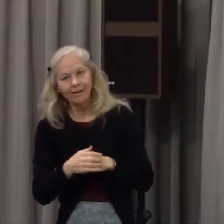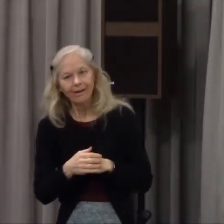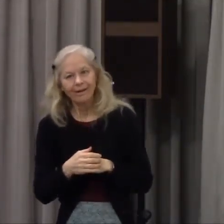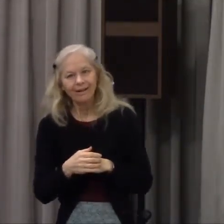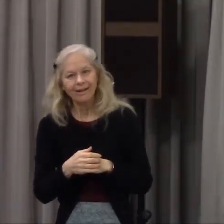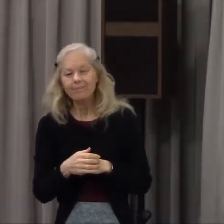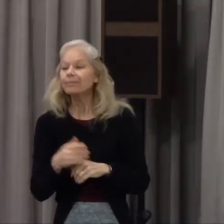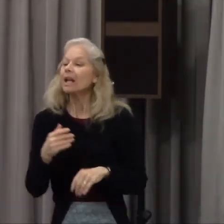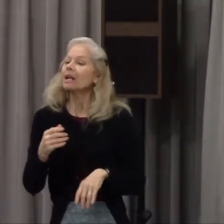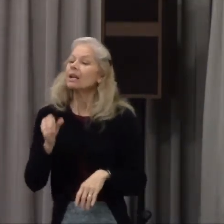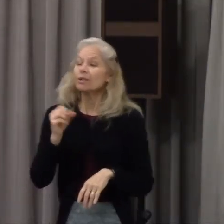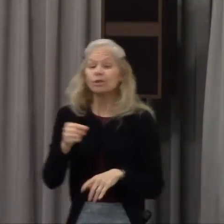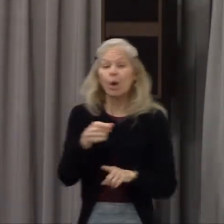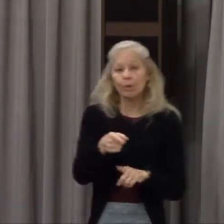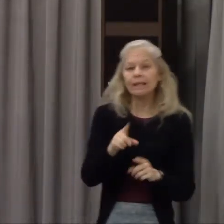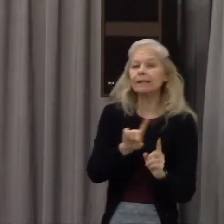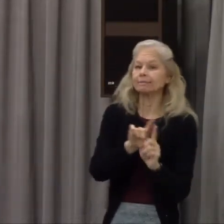and the Bible says in Numbers 25:1